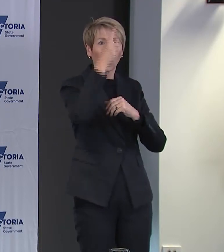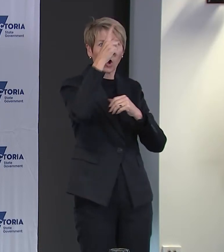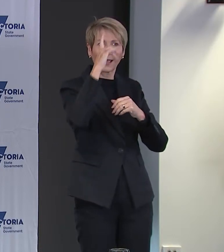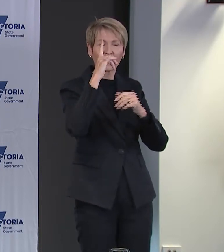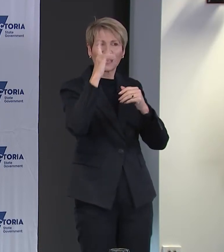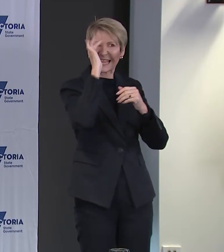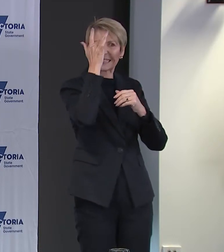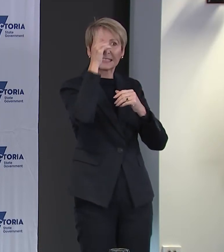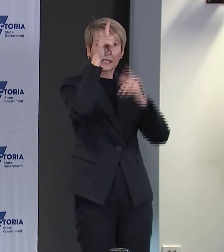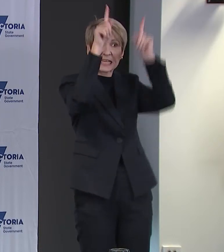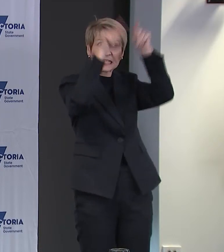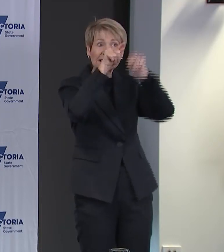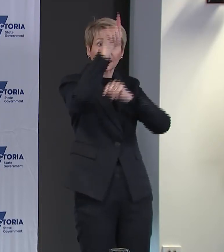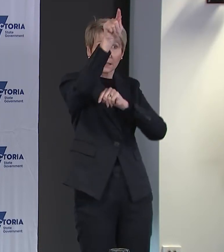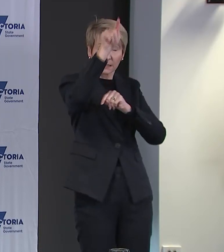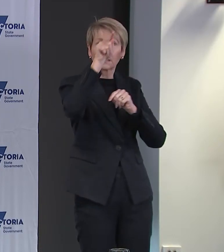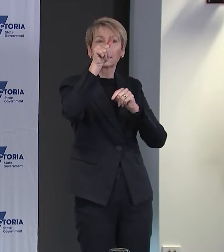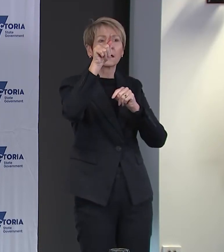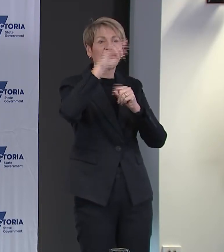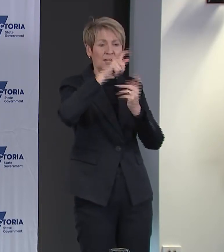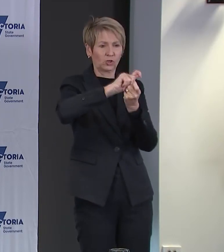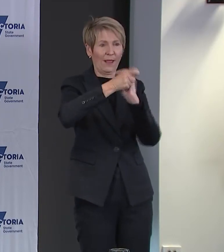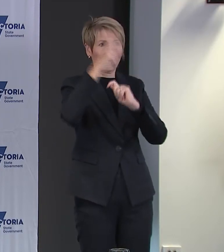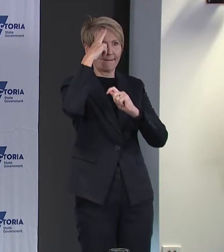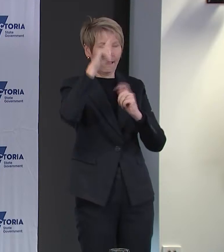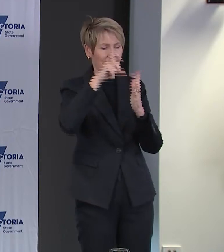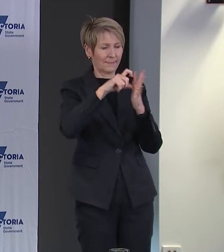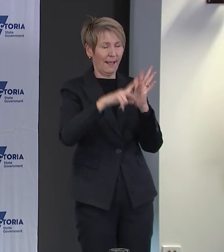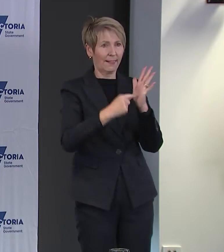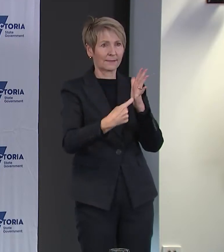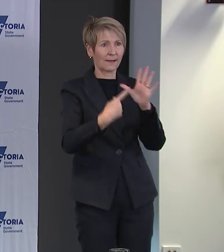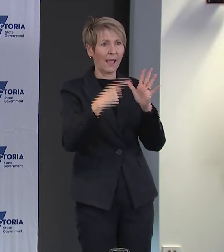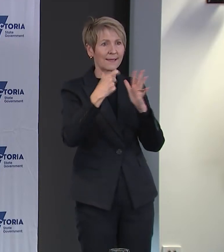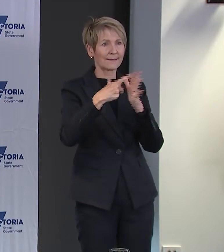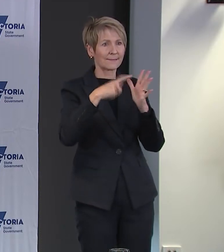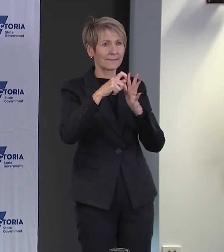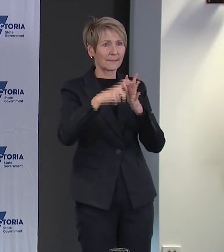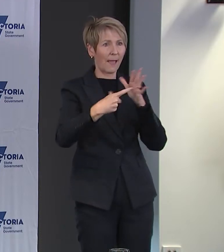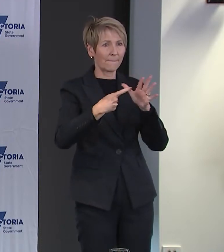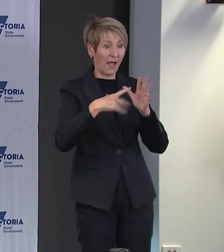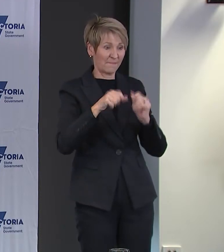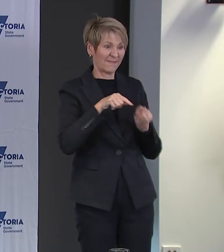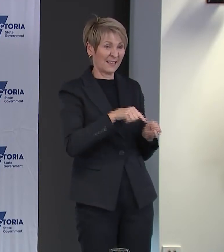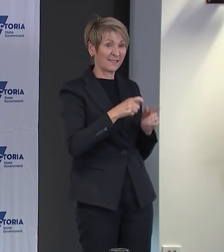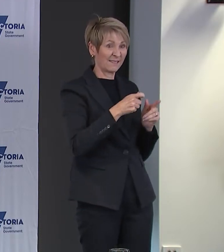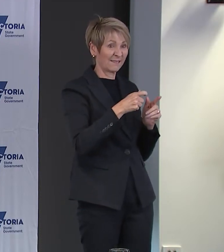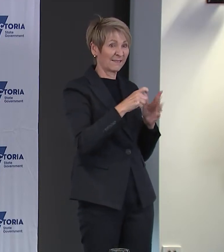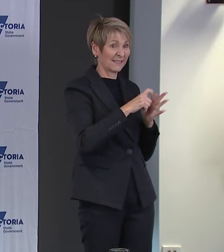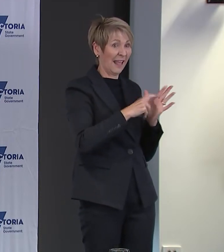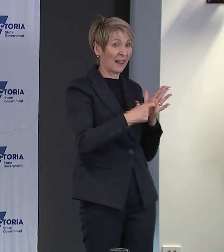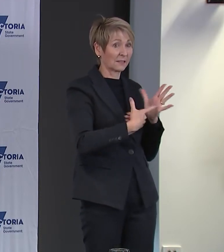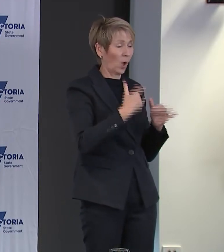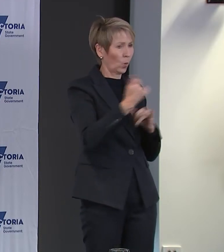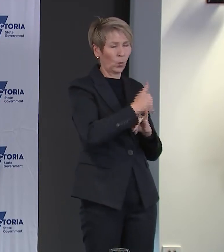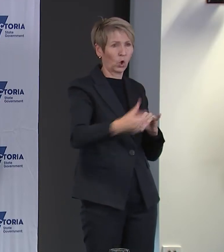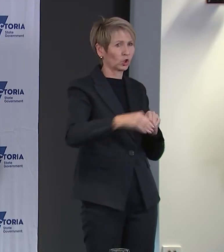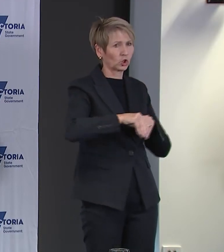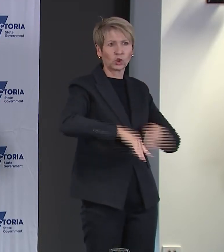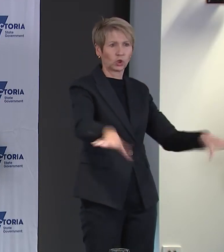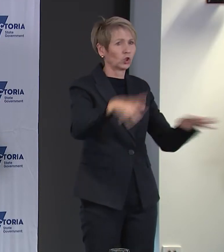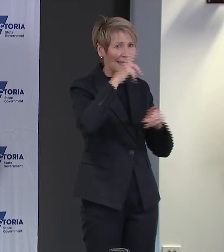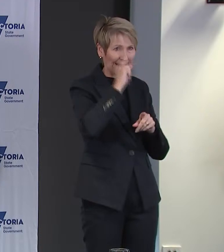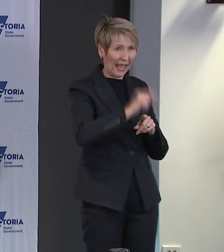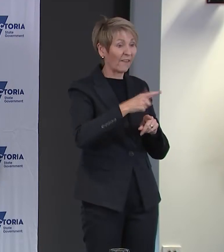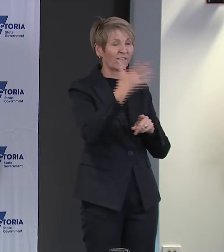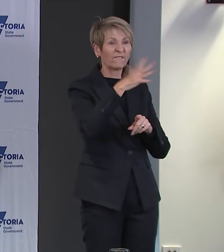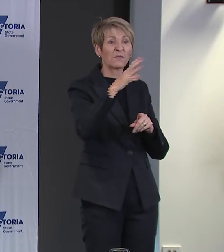readily. But we can still manage all of that. But I am absolutely focused on making sure that if there are any other upstream cases out